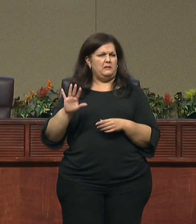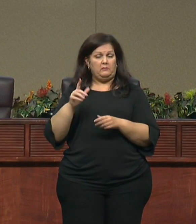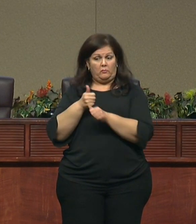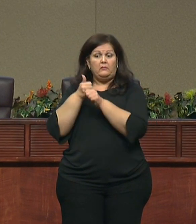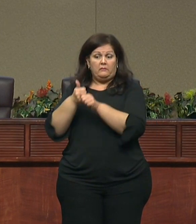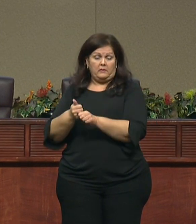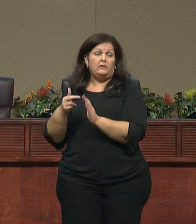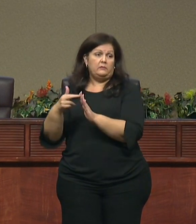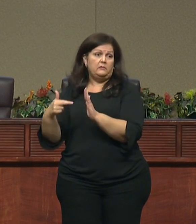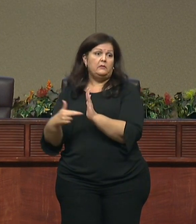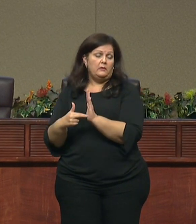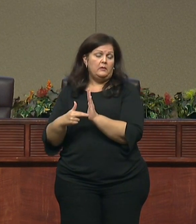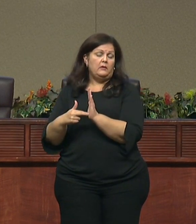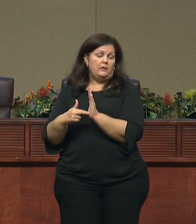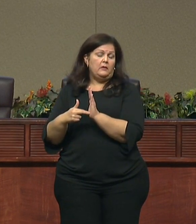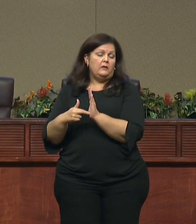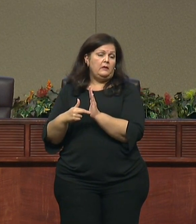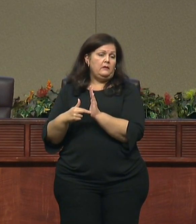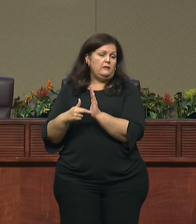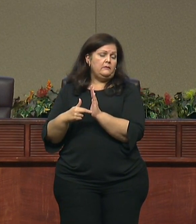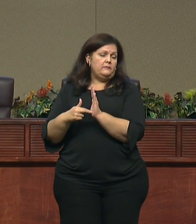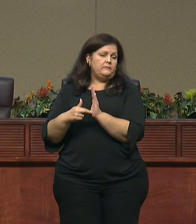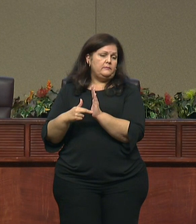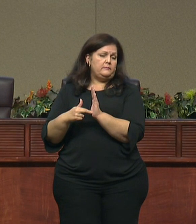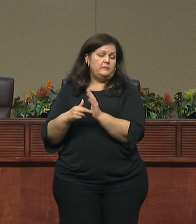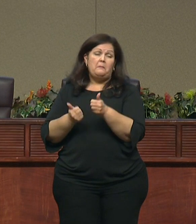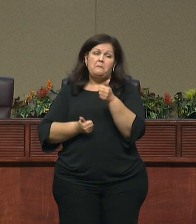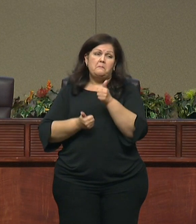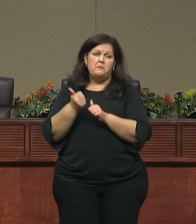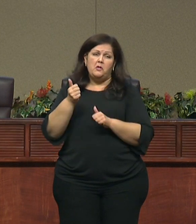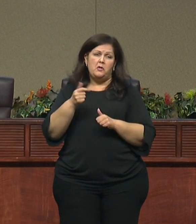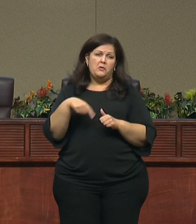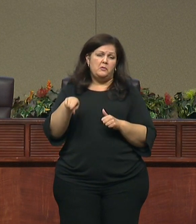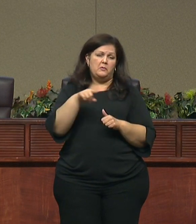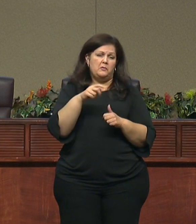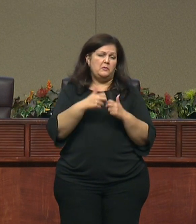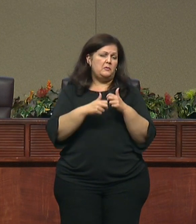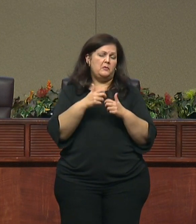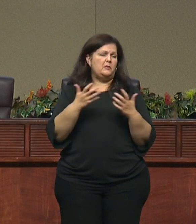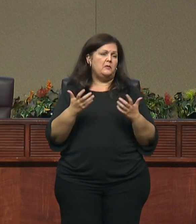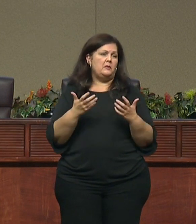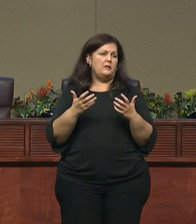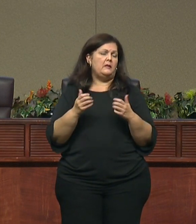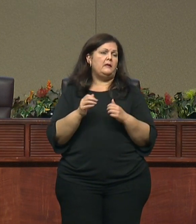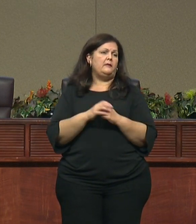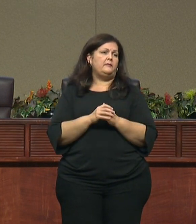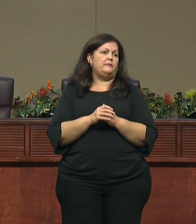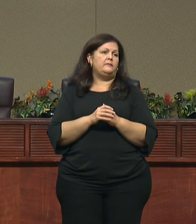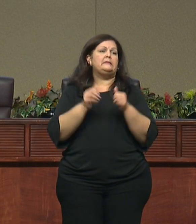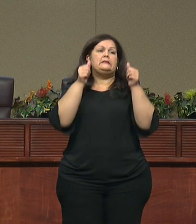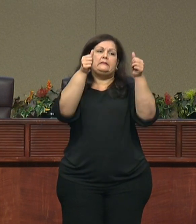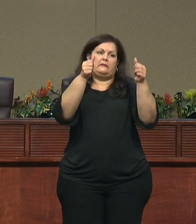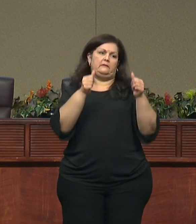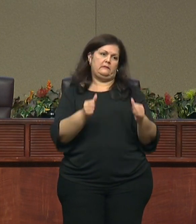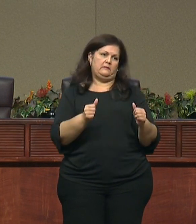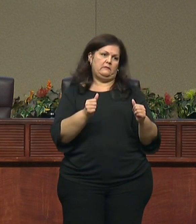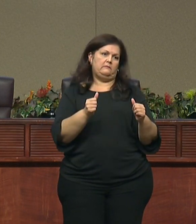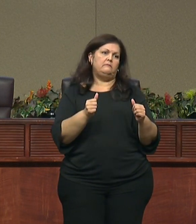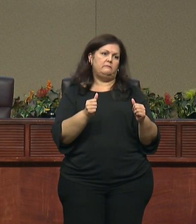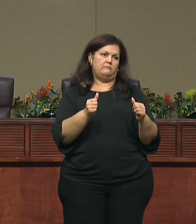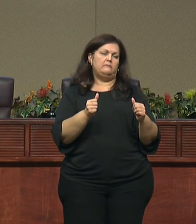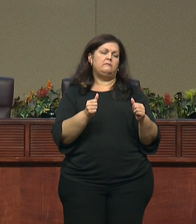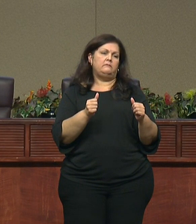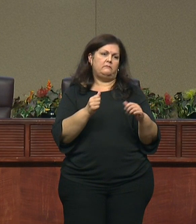compliance rate. What we find in most regards are businesses whose signage